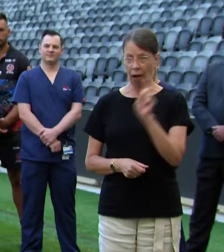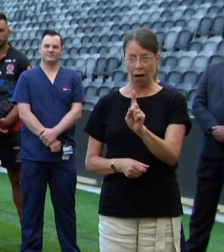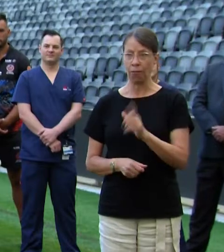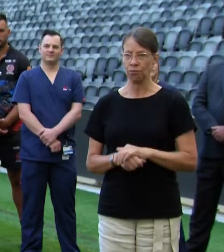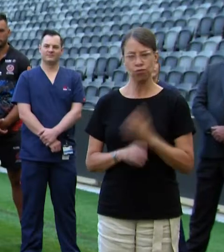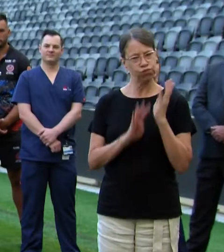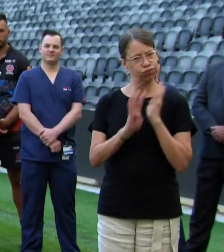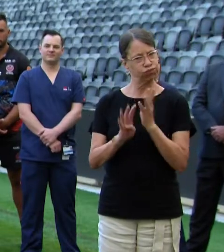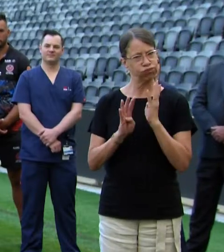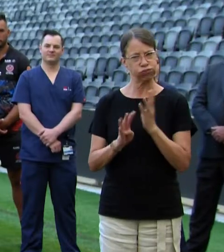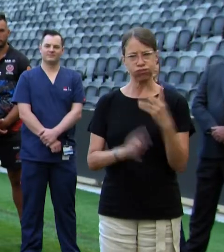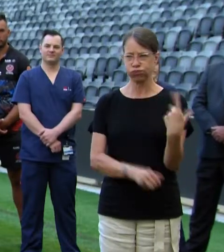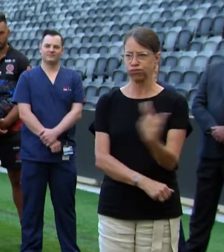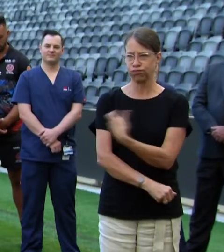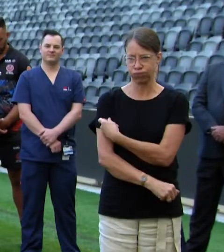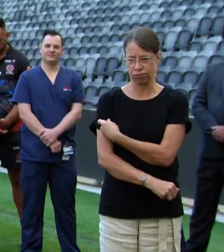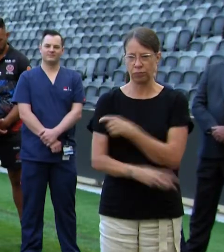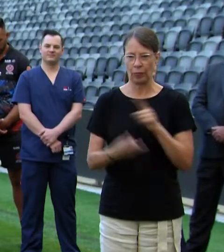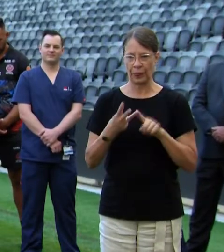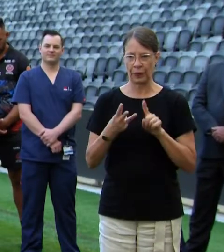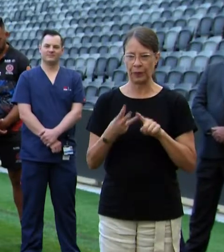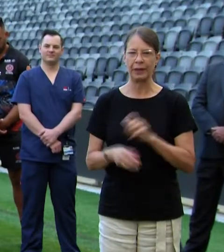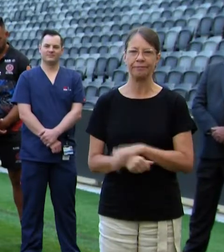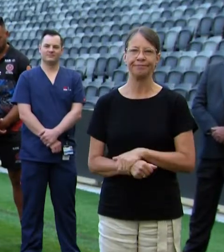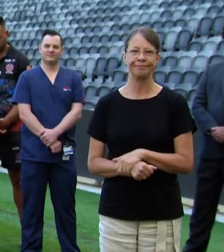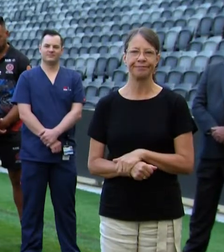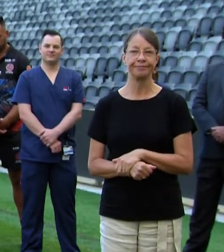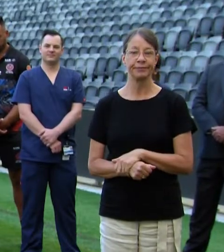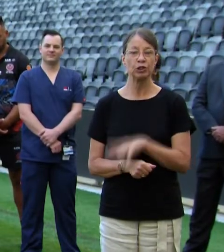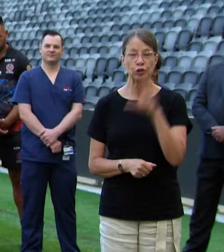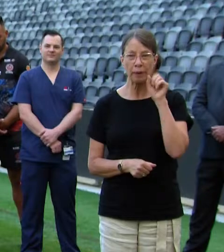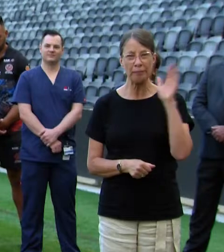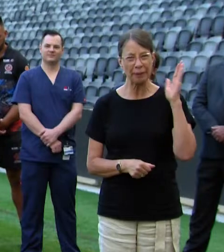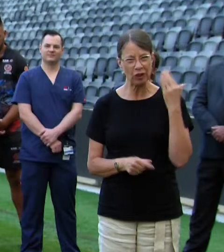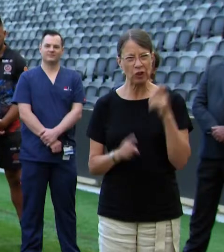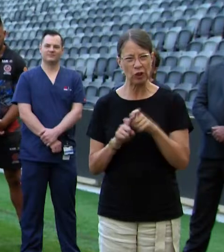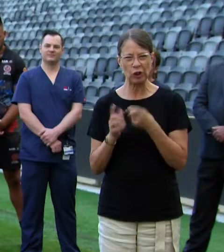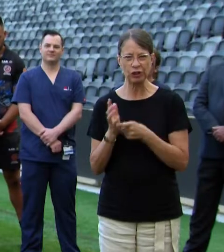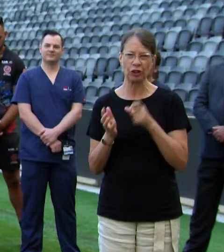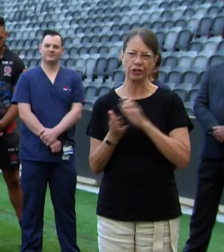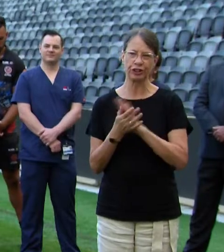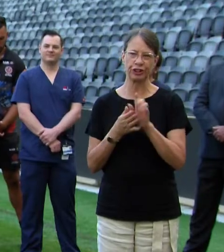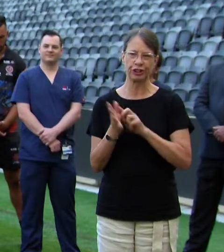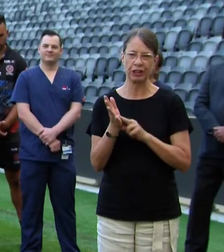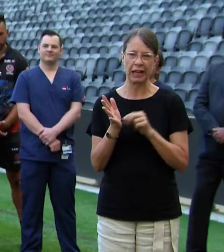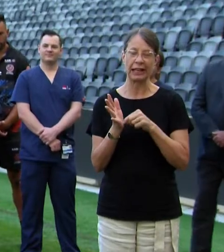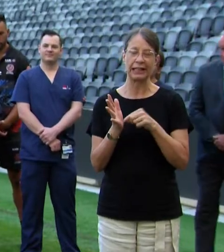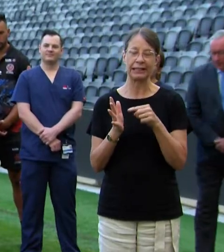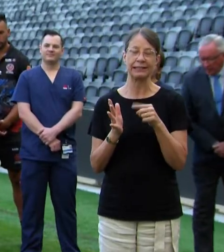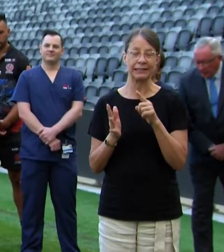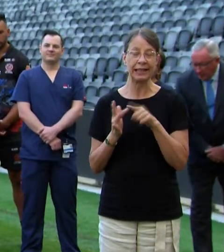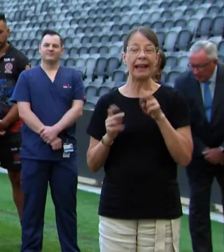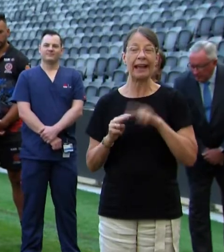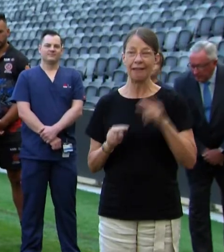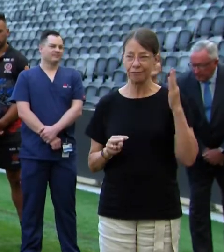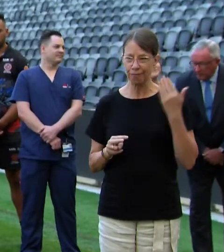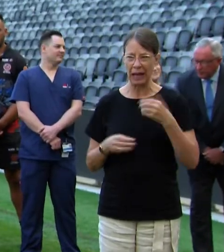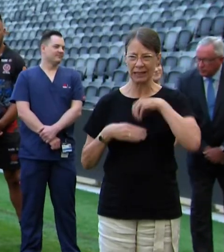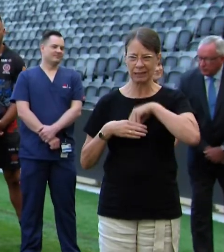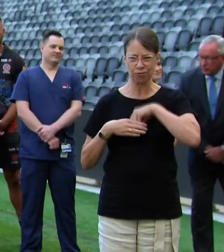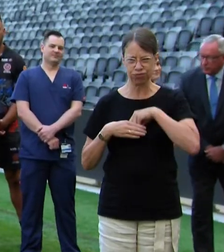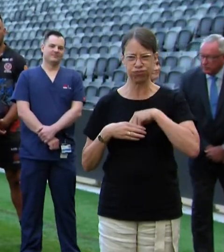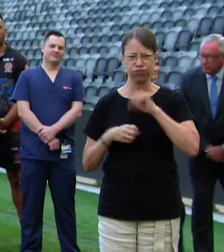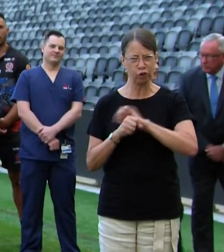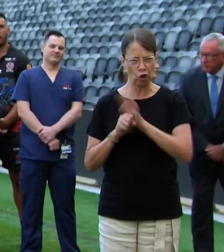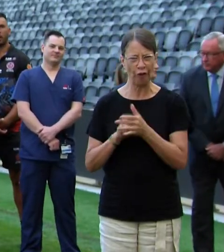it. Dr. Chan has previously given guidance if you've had COVID, within 4 to 6 weeks after having had COVID, you